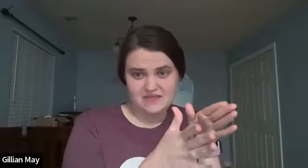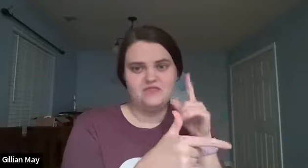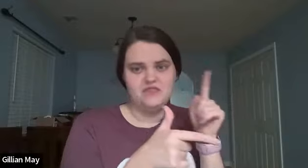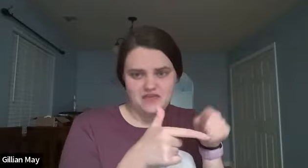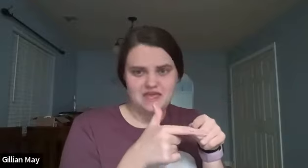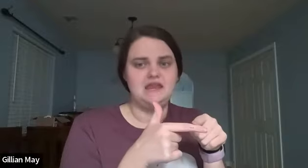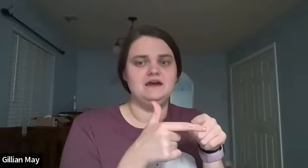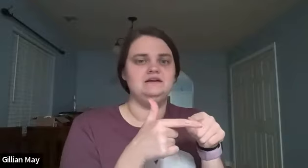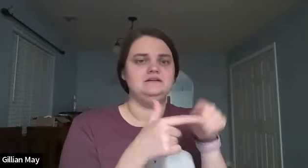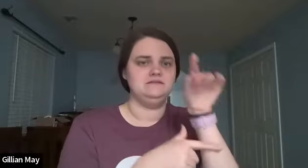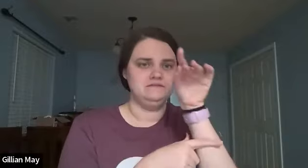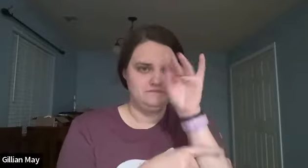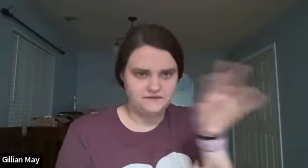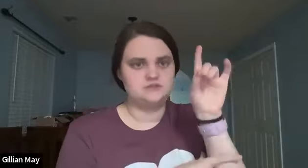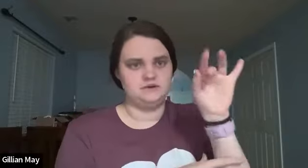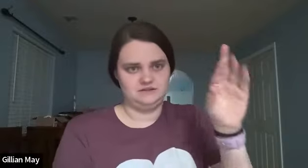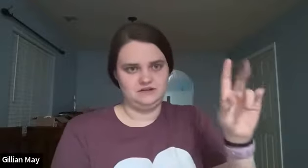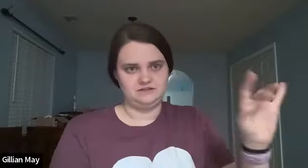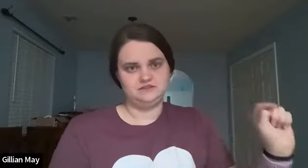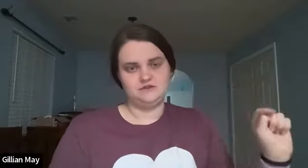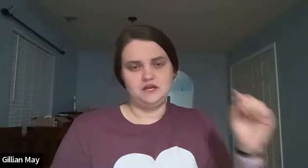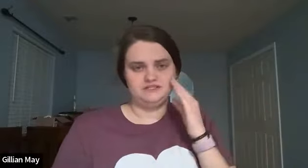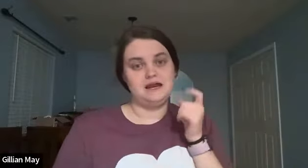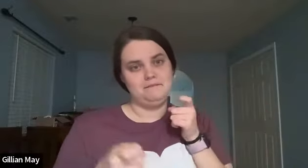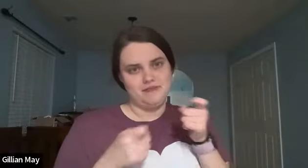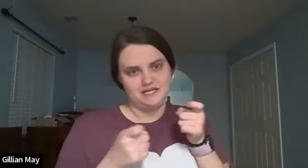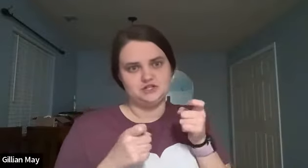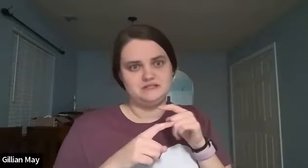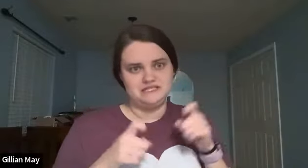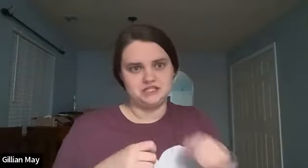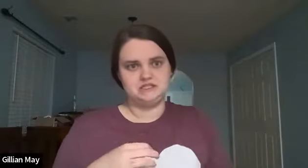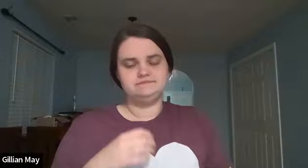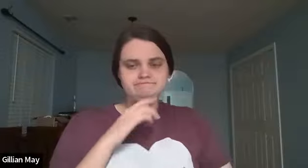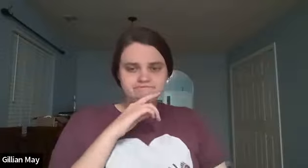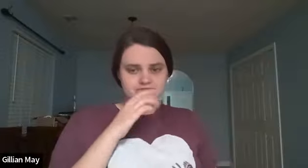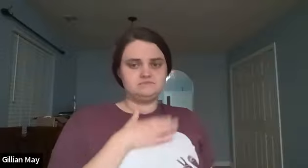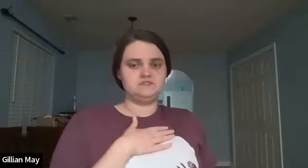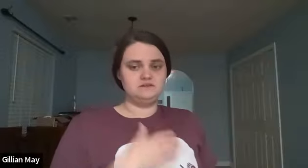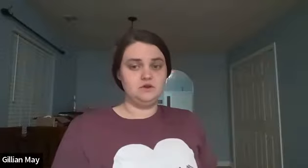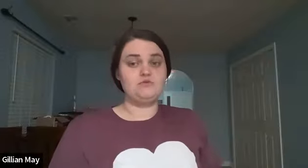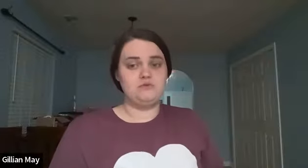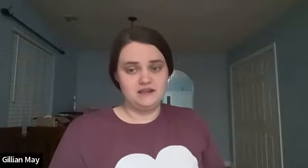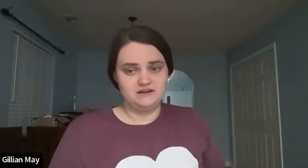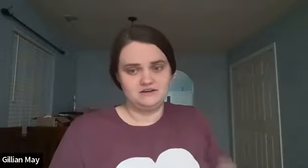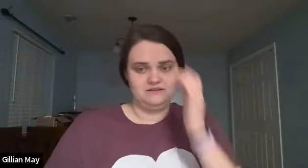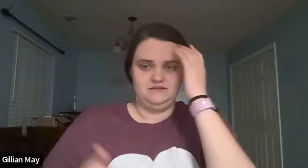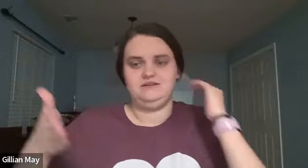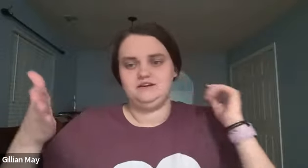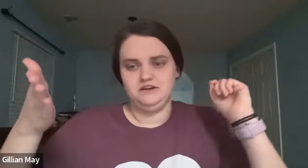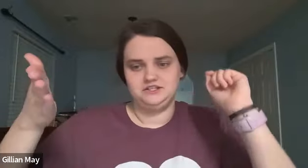and then fingerspell director, so they know it's not a manager position. A writer. Gosh, you guys